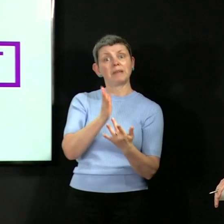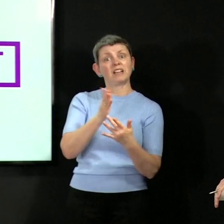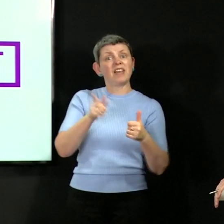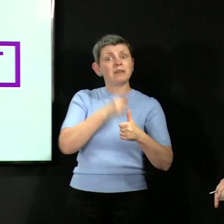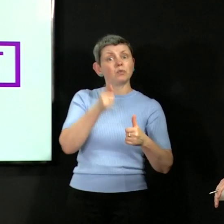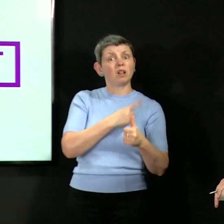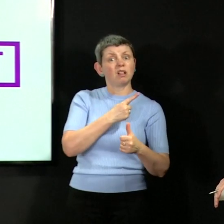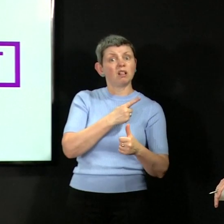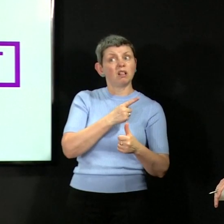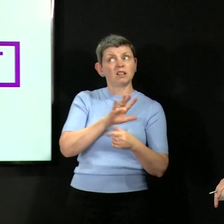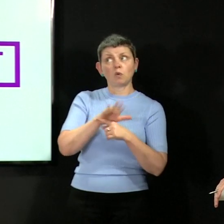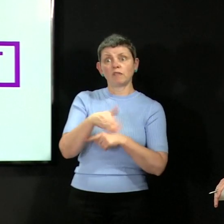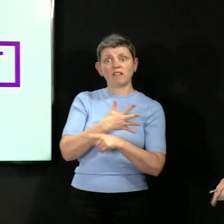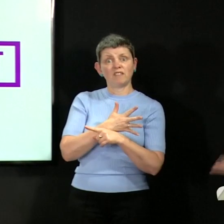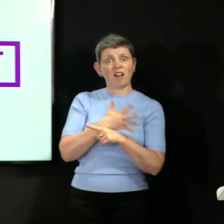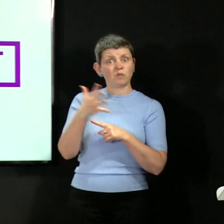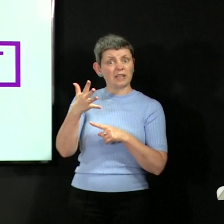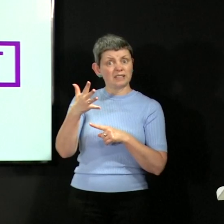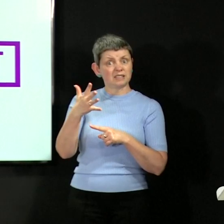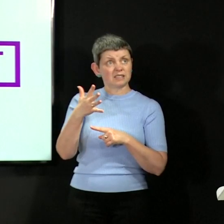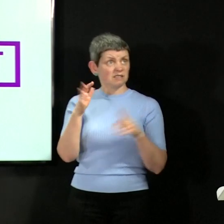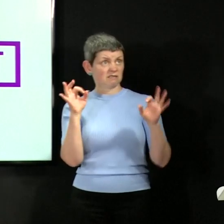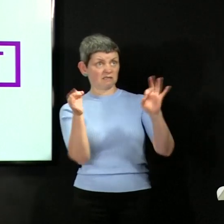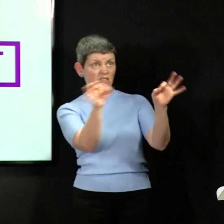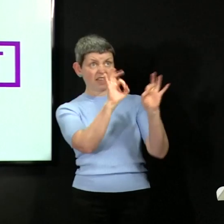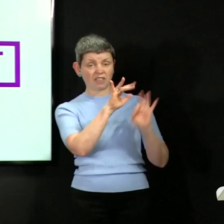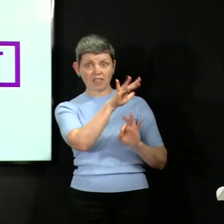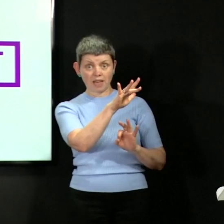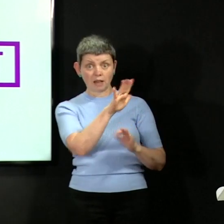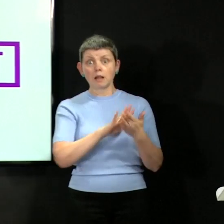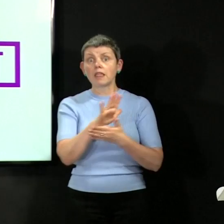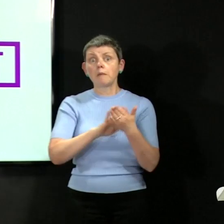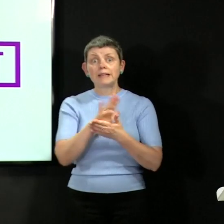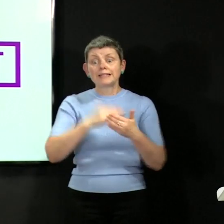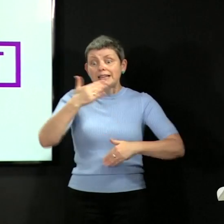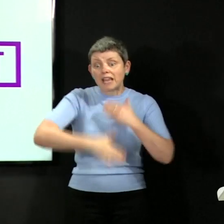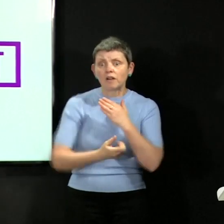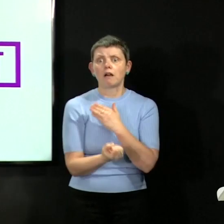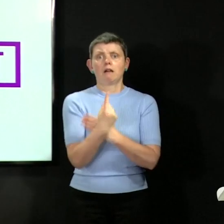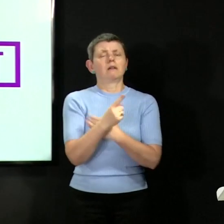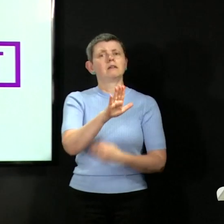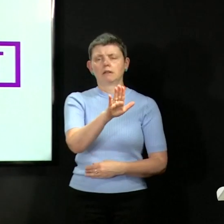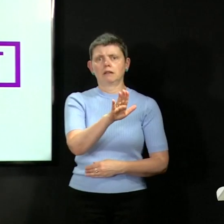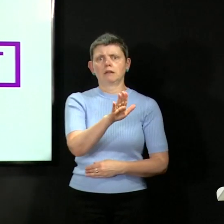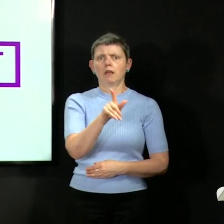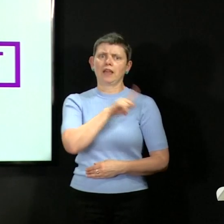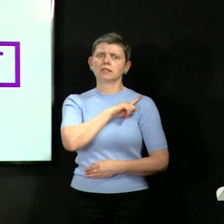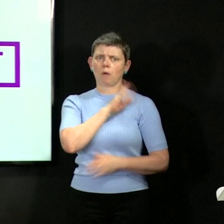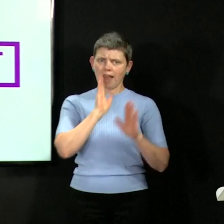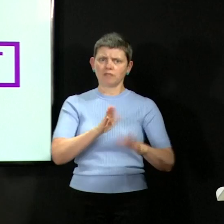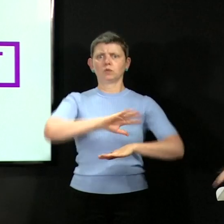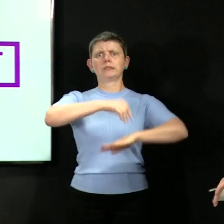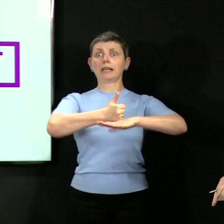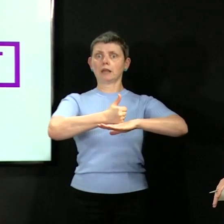for over 5 weeks. But that does not guarantee they won't get one. So therefore, Test and Protect is up